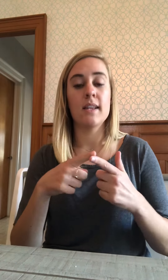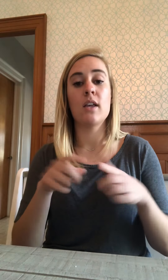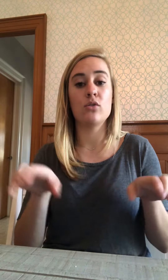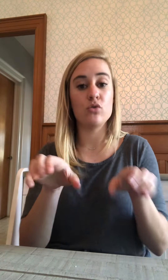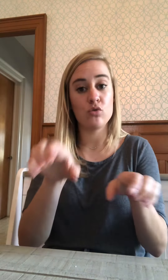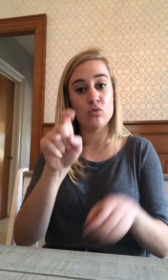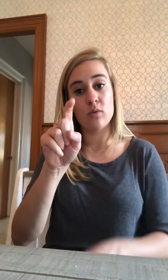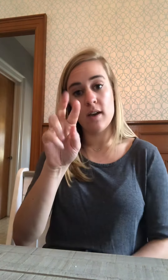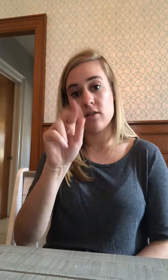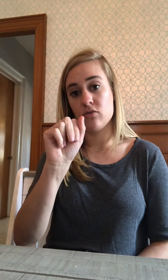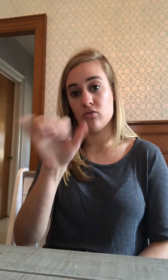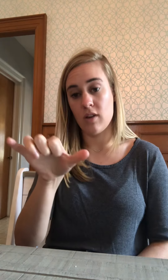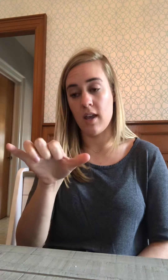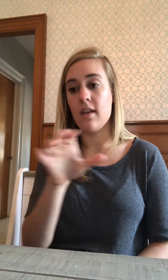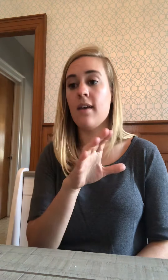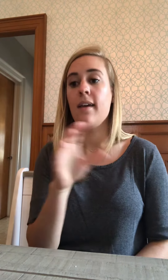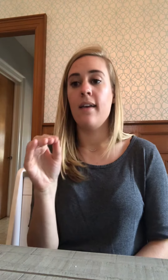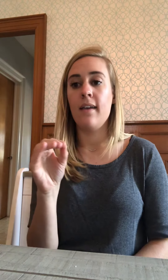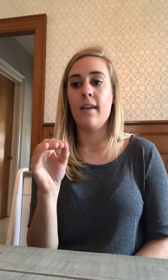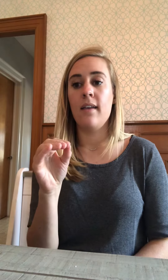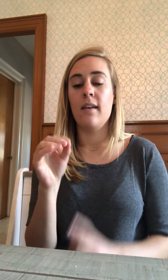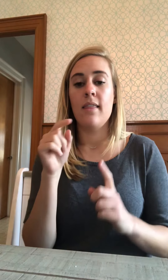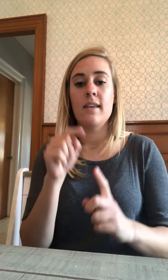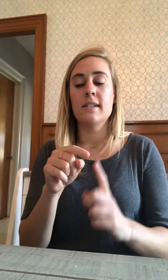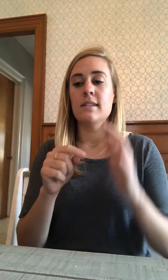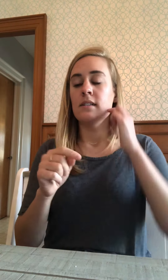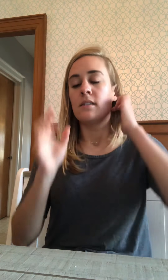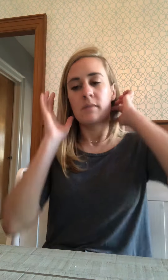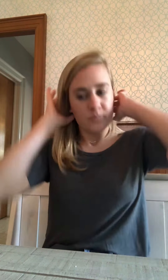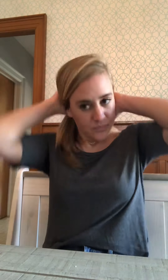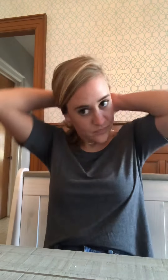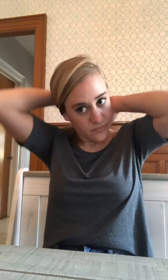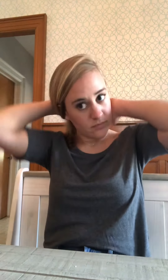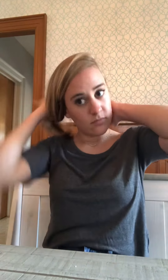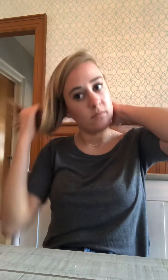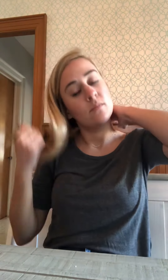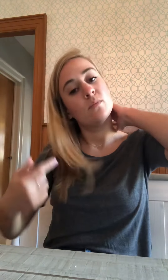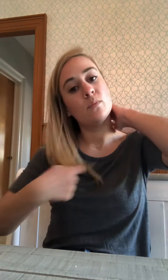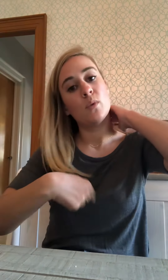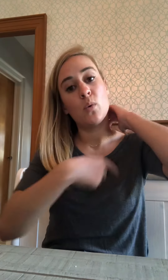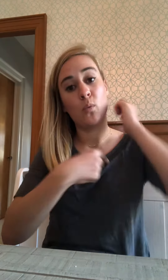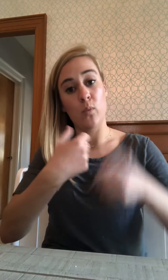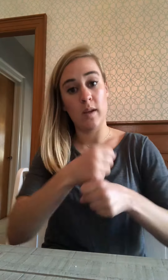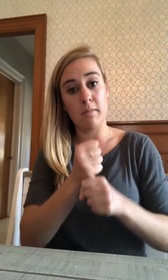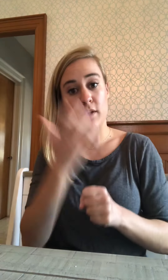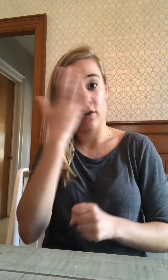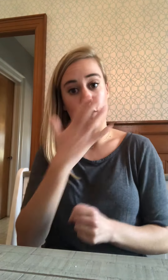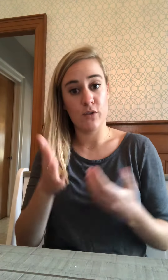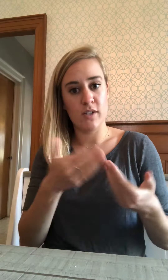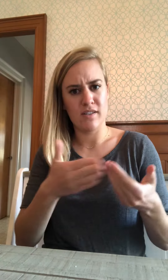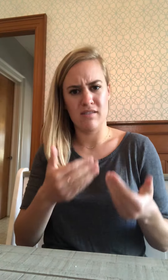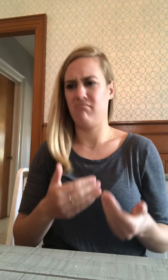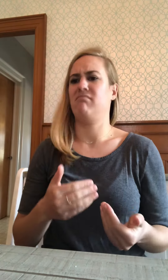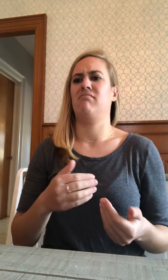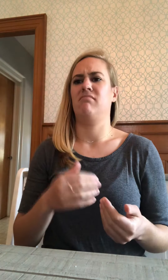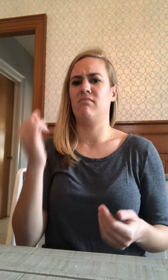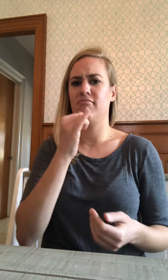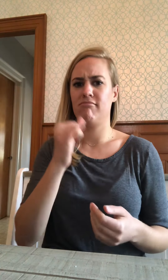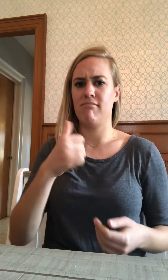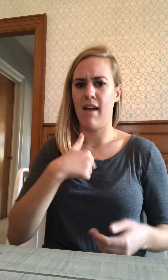okay? And this, we make it look easy. Boy, I was fat at one point, okay. But it's not